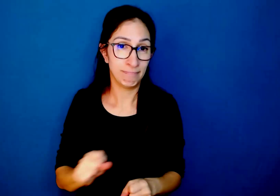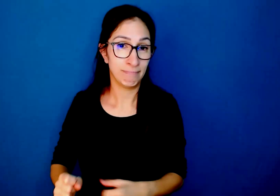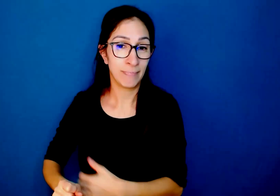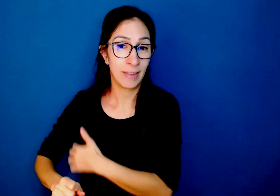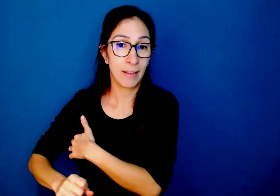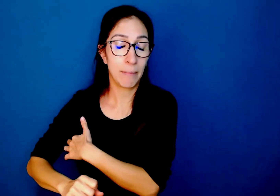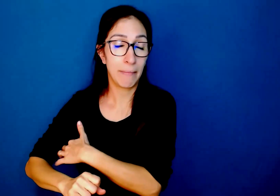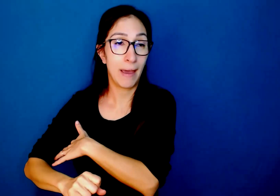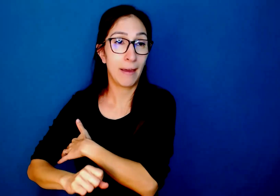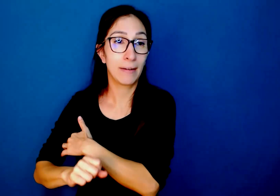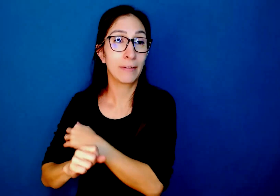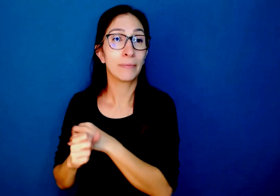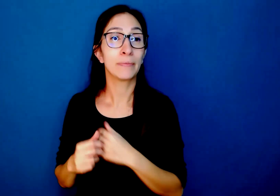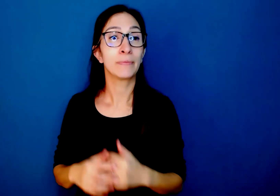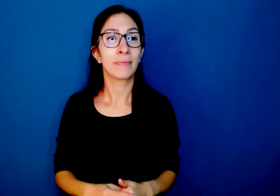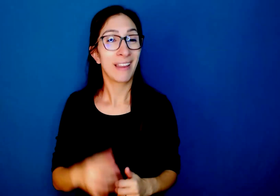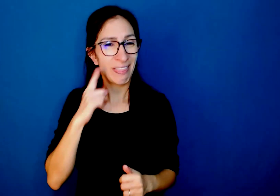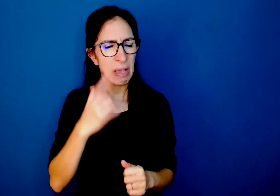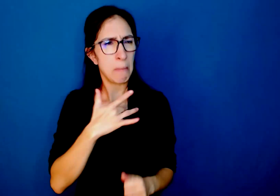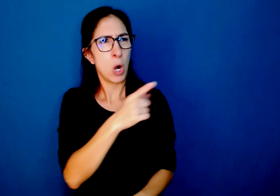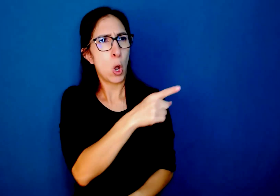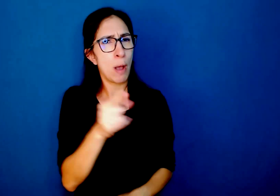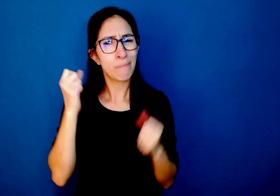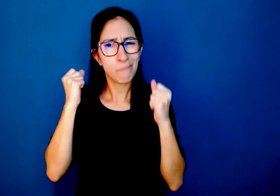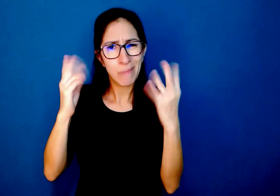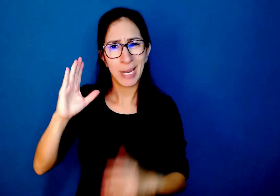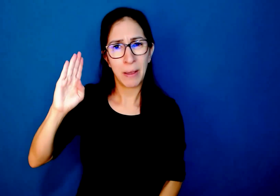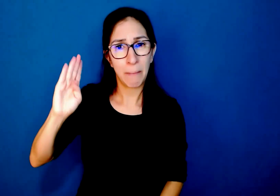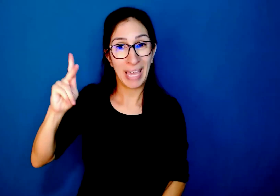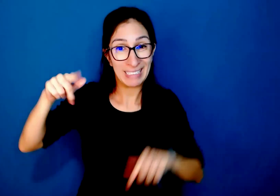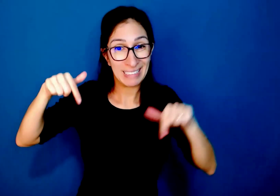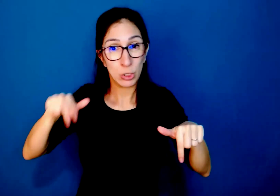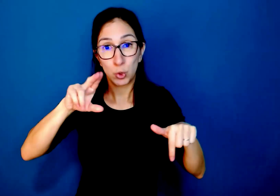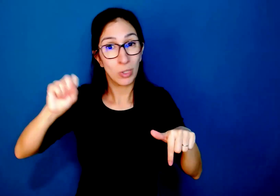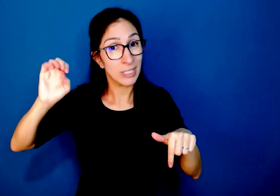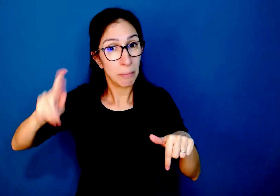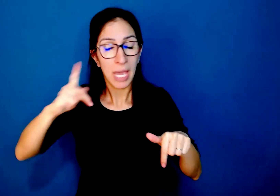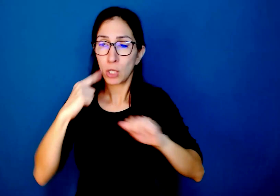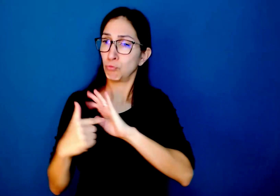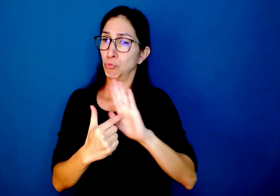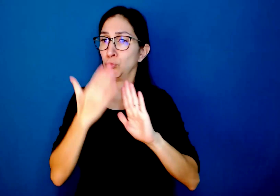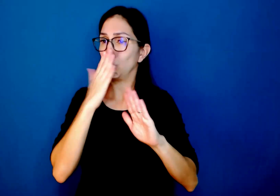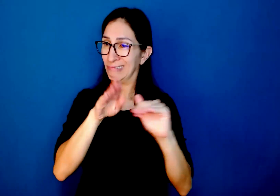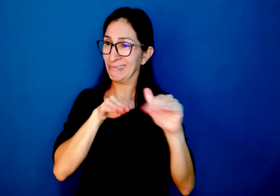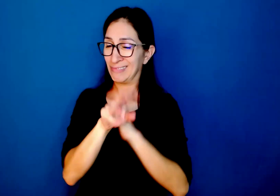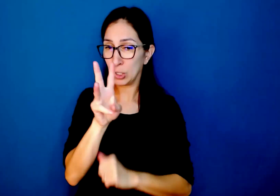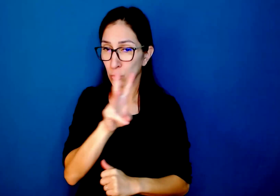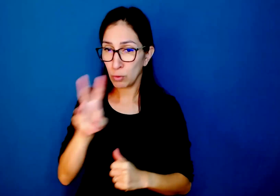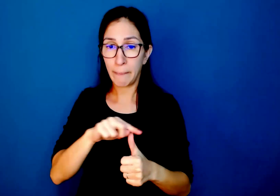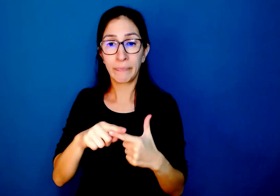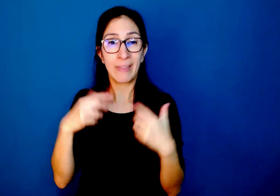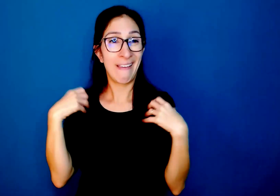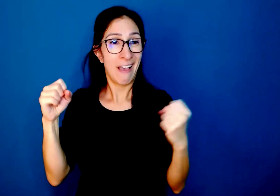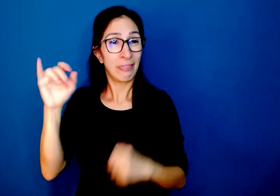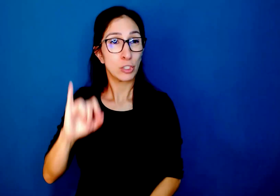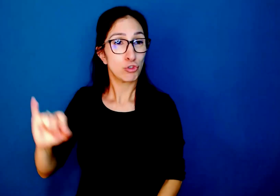I think, the banks do a nice job. Um, the health insurance conglomerates